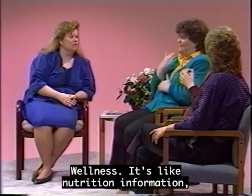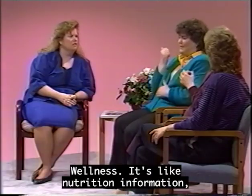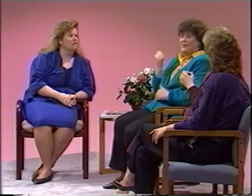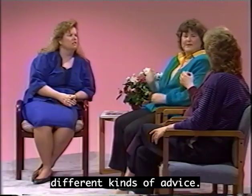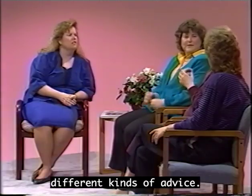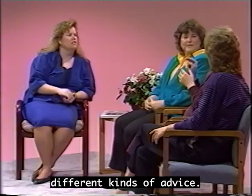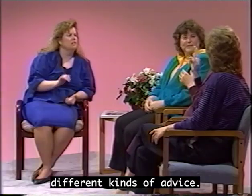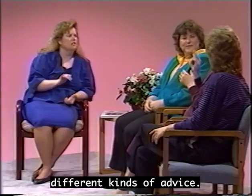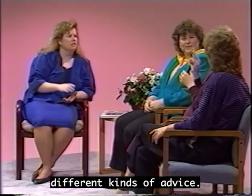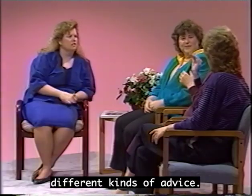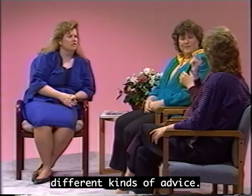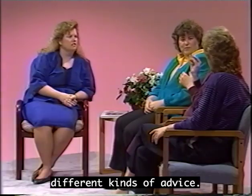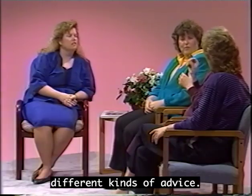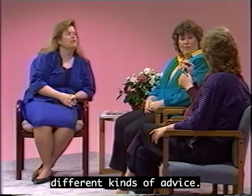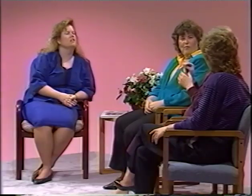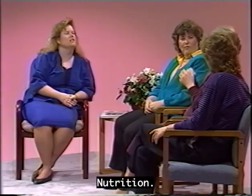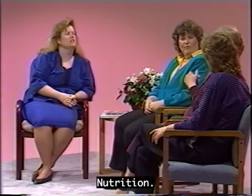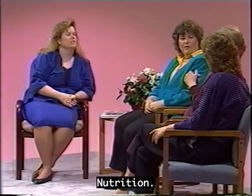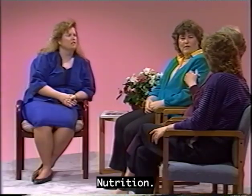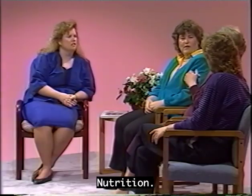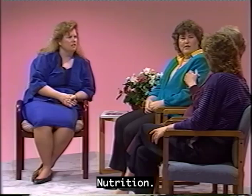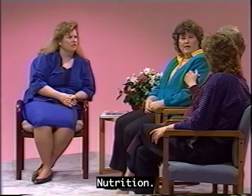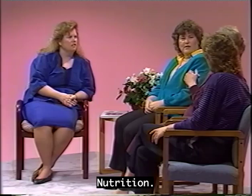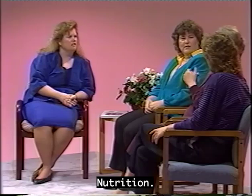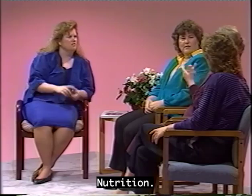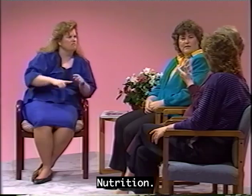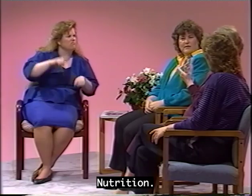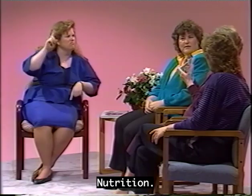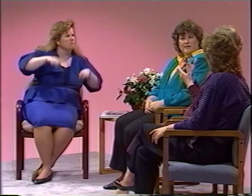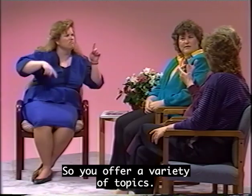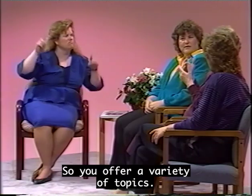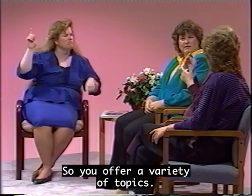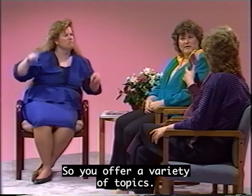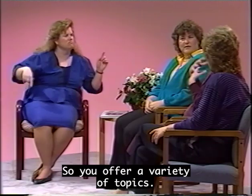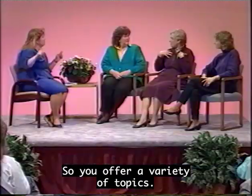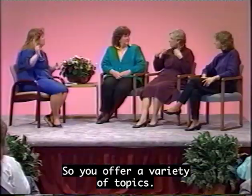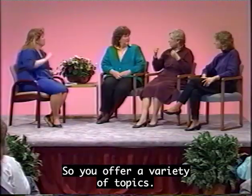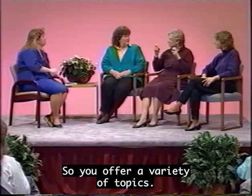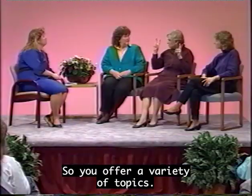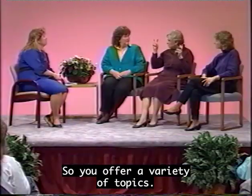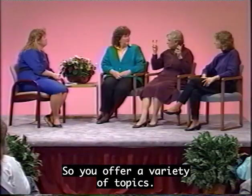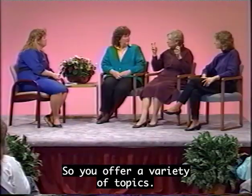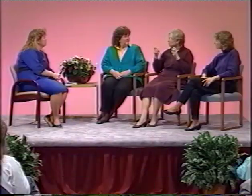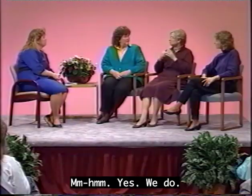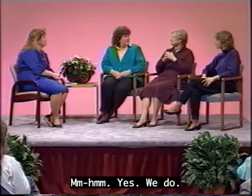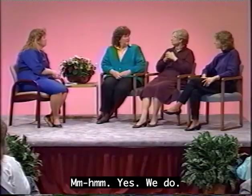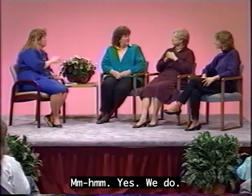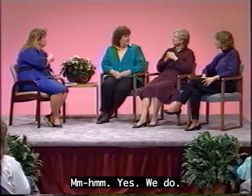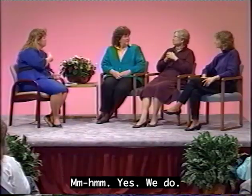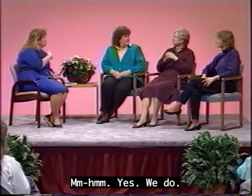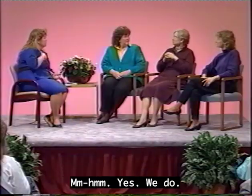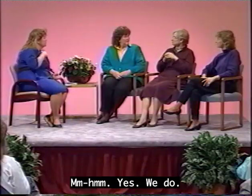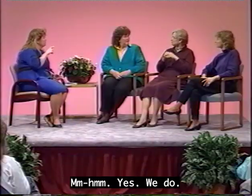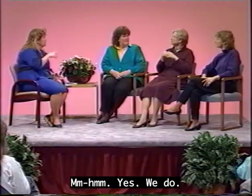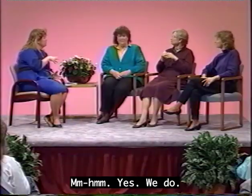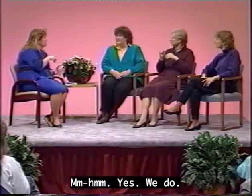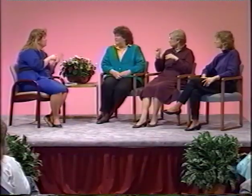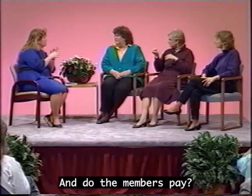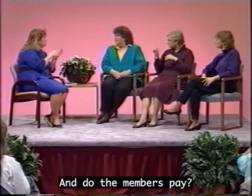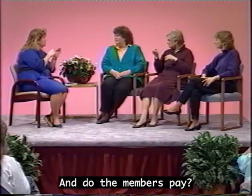information, different kinds of advice. Right, nutrition. So you offer a variety of topics. Mm-hmm, yes, we do. And do the